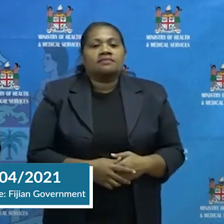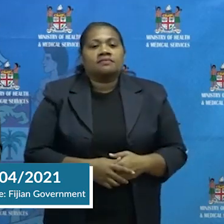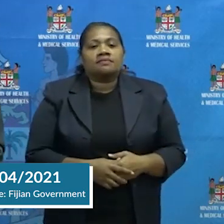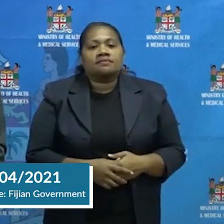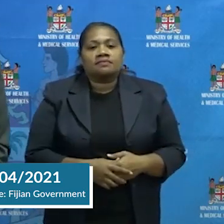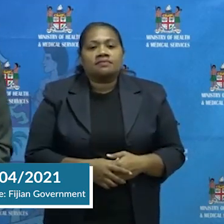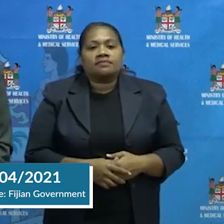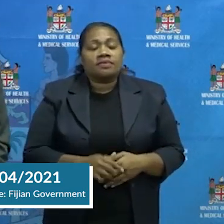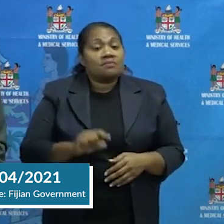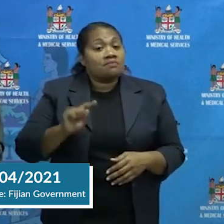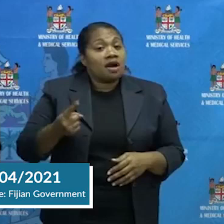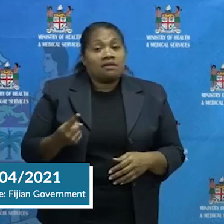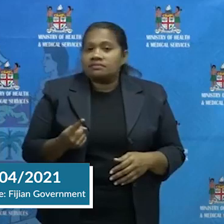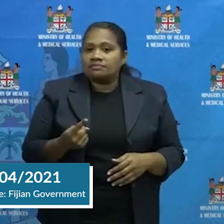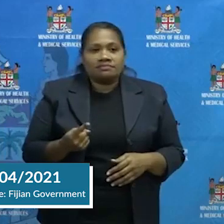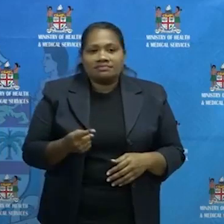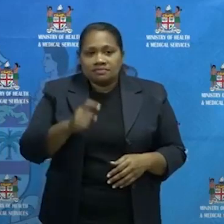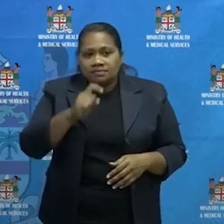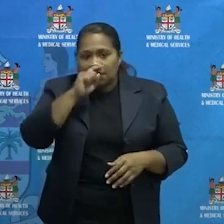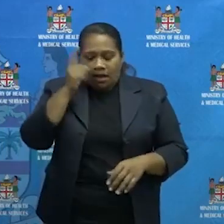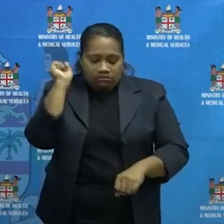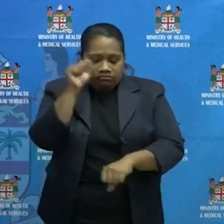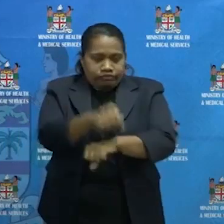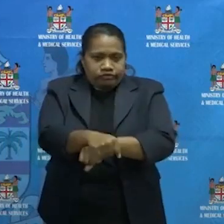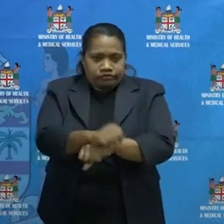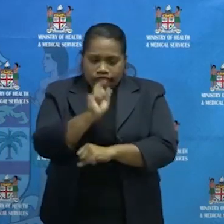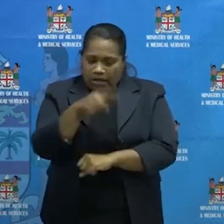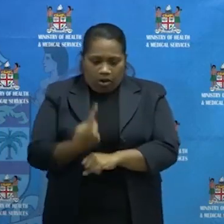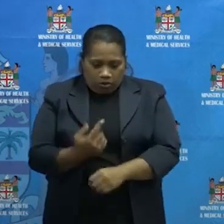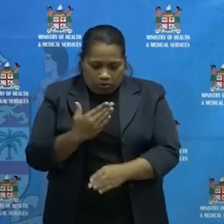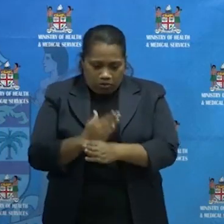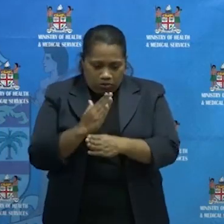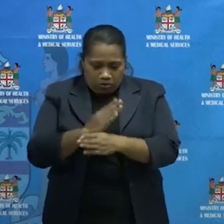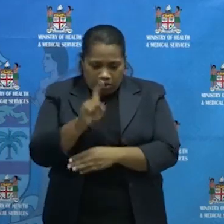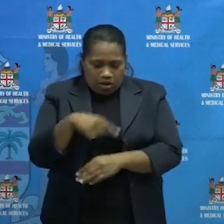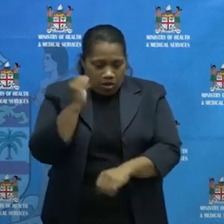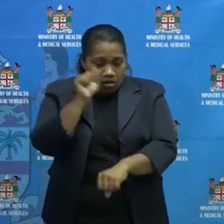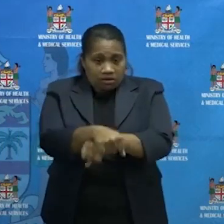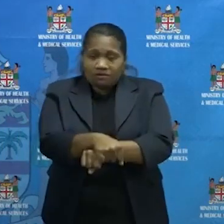But we cannot defeat this virus alone.